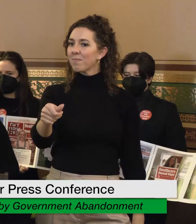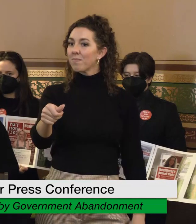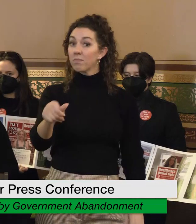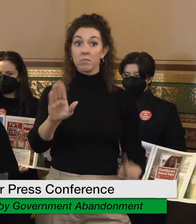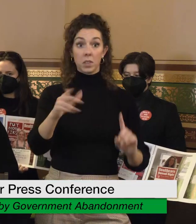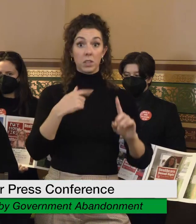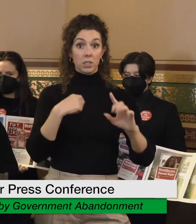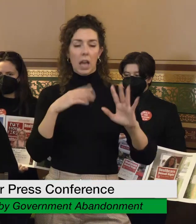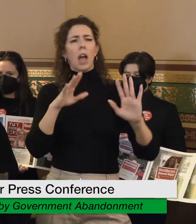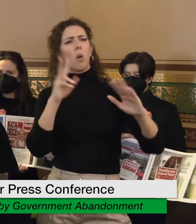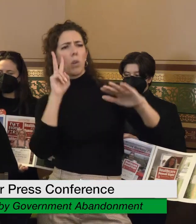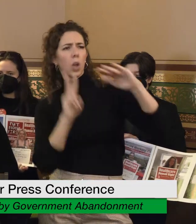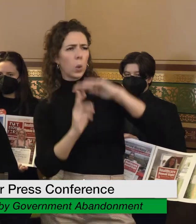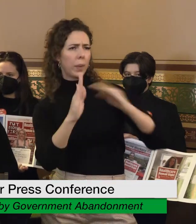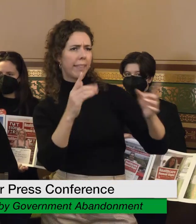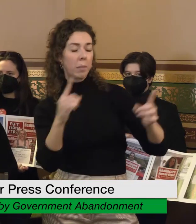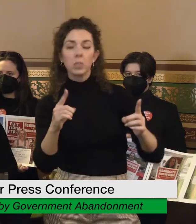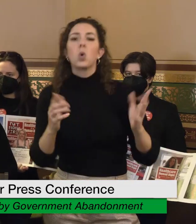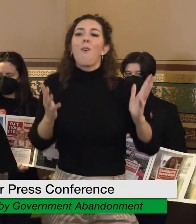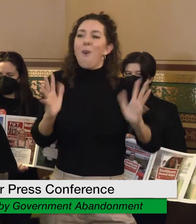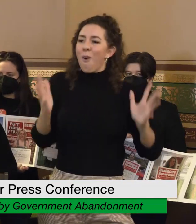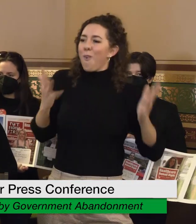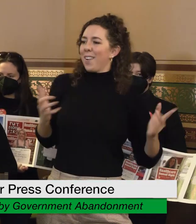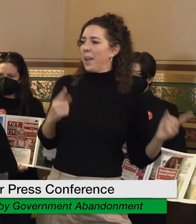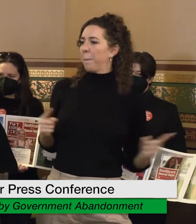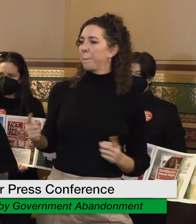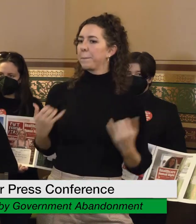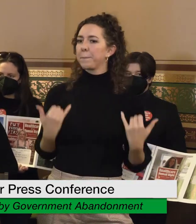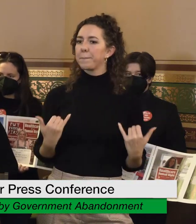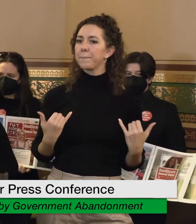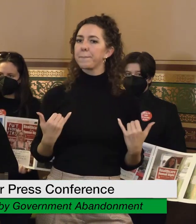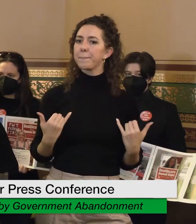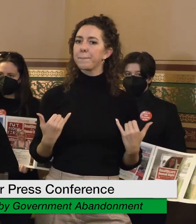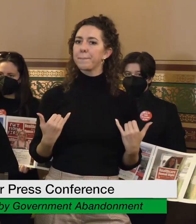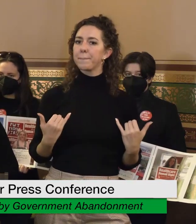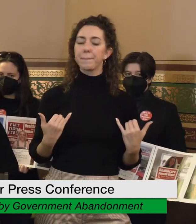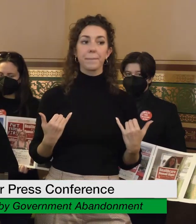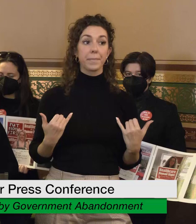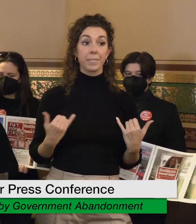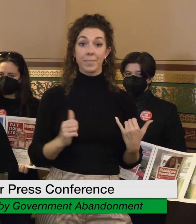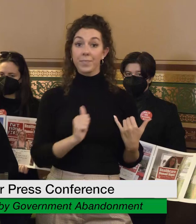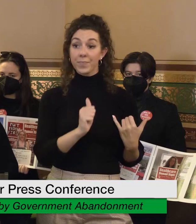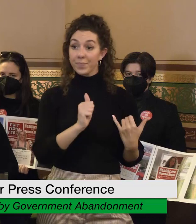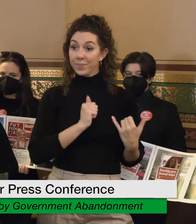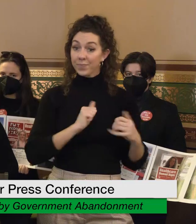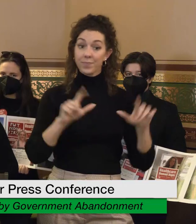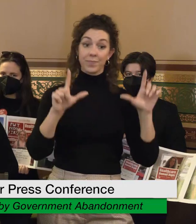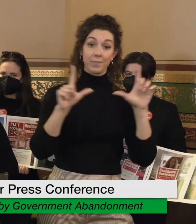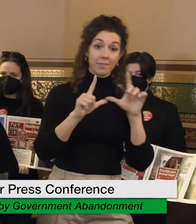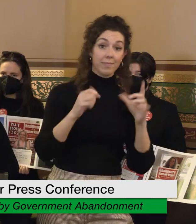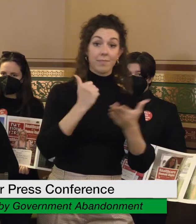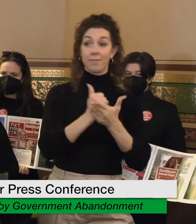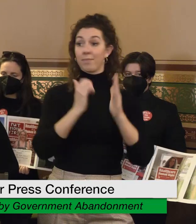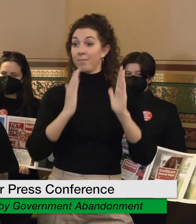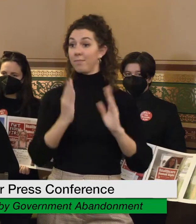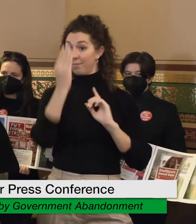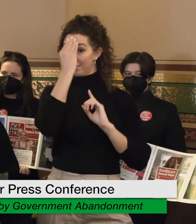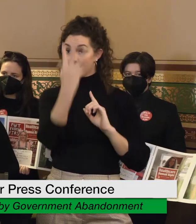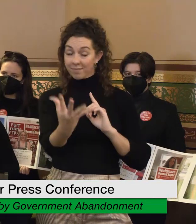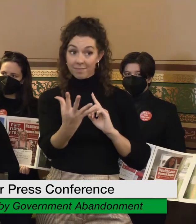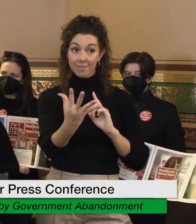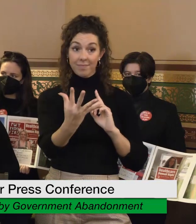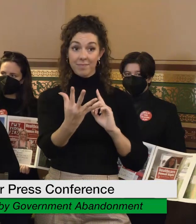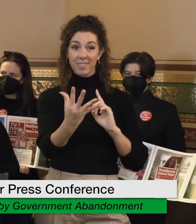prediction, it's happening right now. I'm telling you this as a licensed mental health care provider. This is not